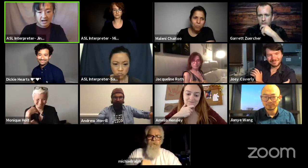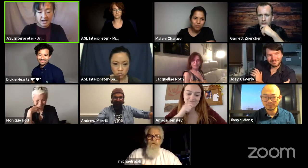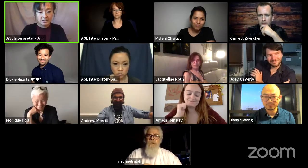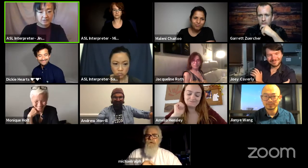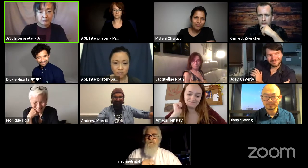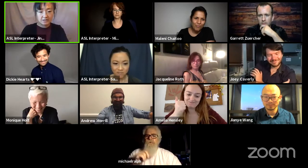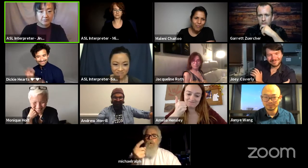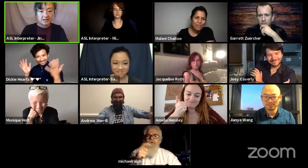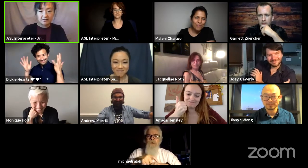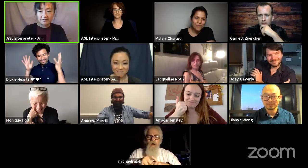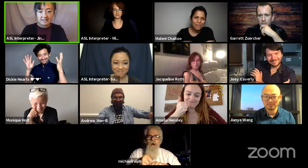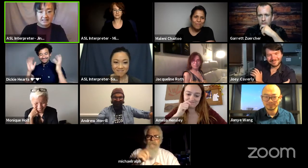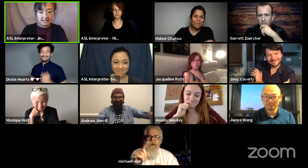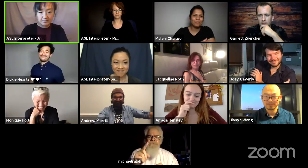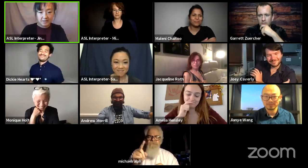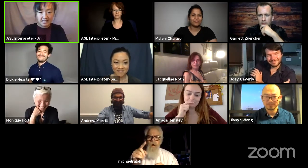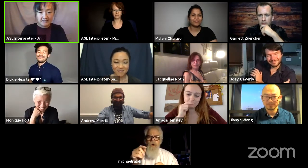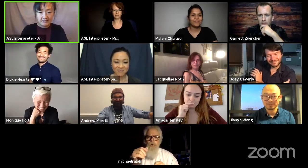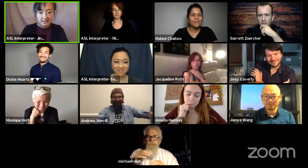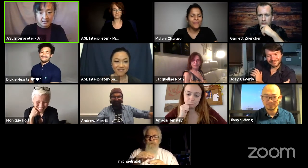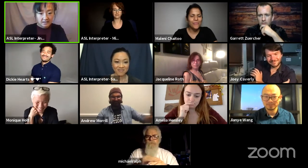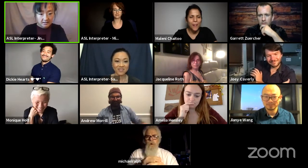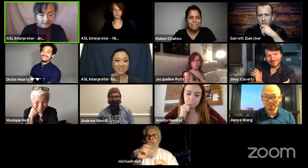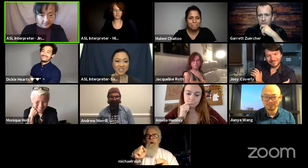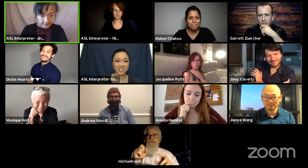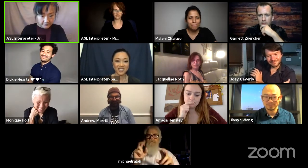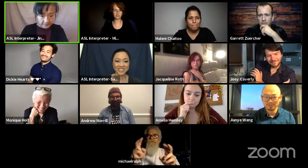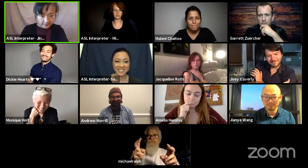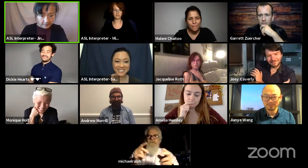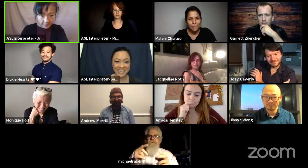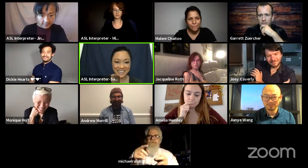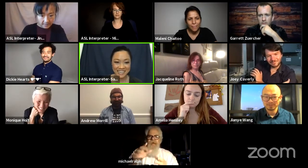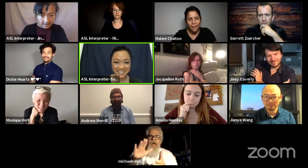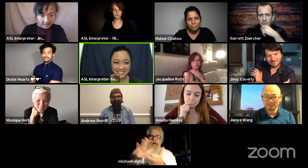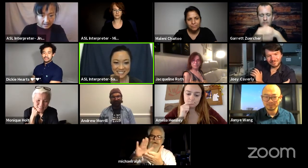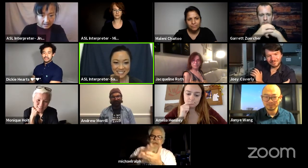I just was completely fascinated by it. Nice, yay.